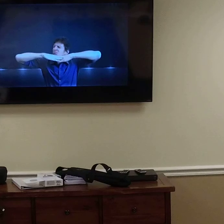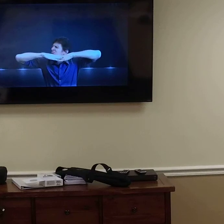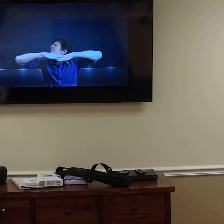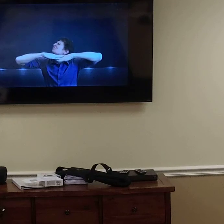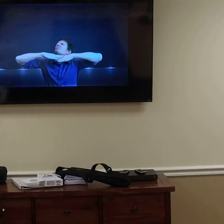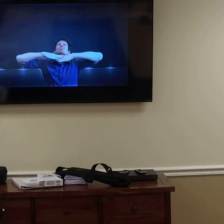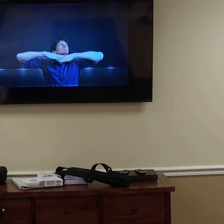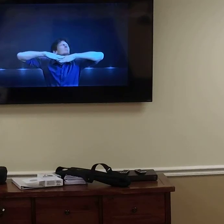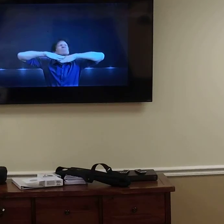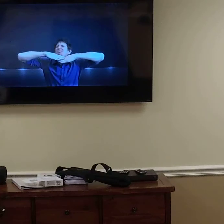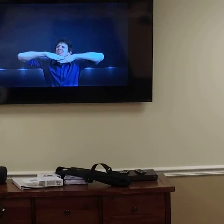it's dark.